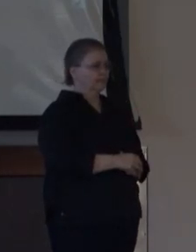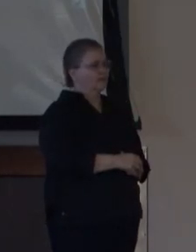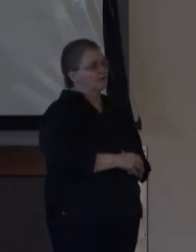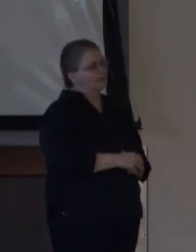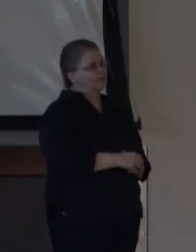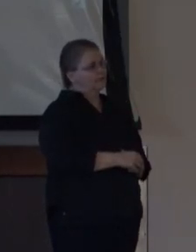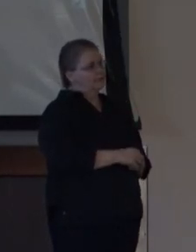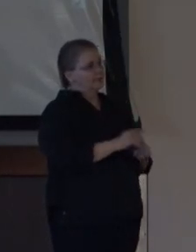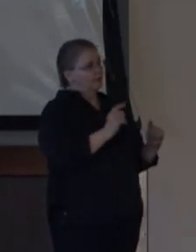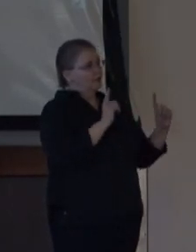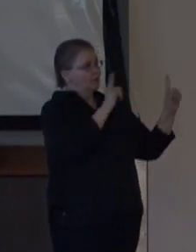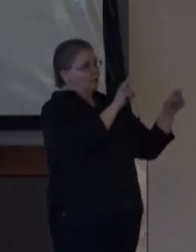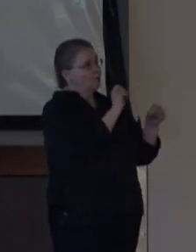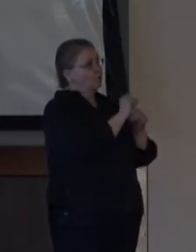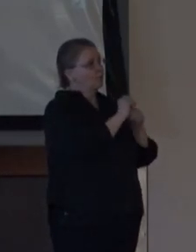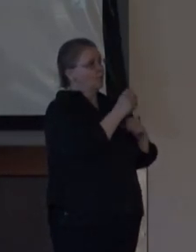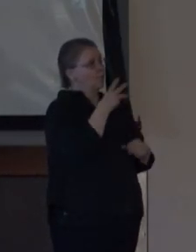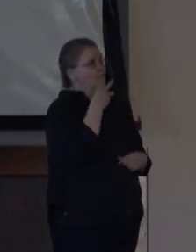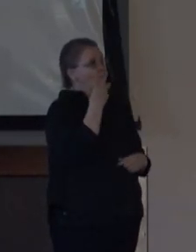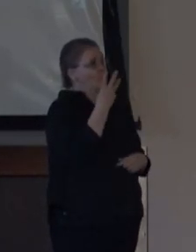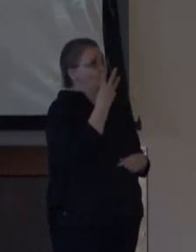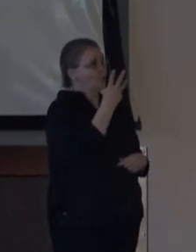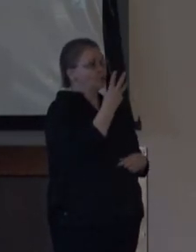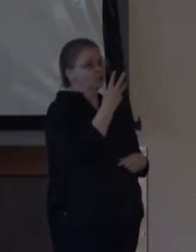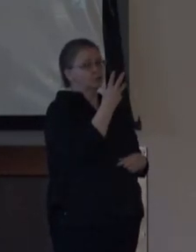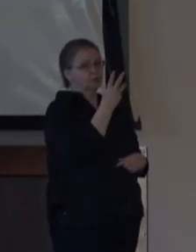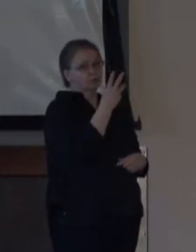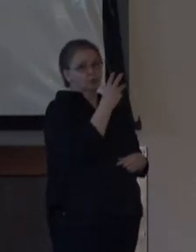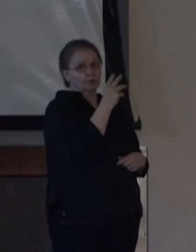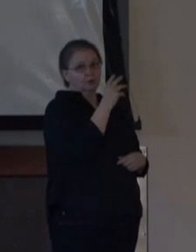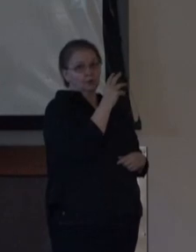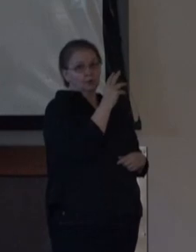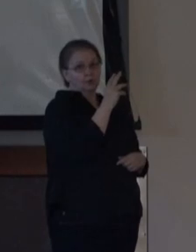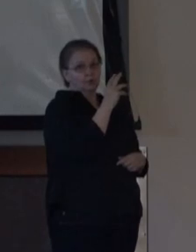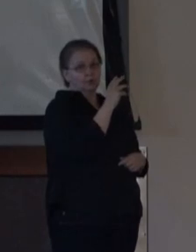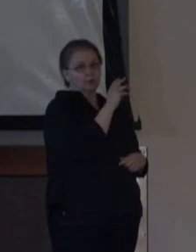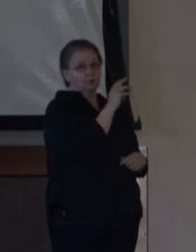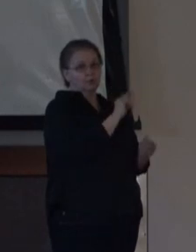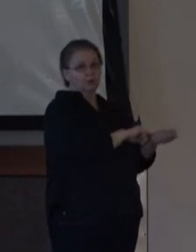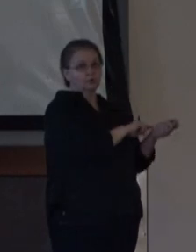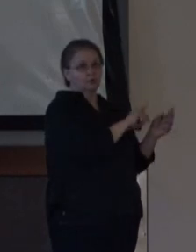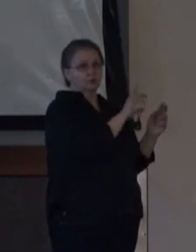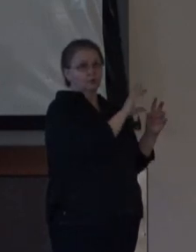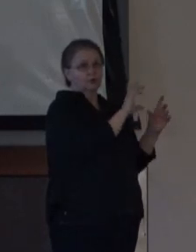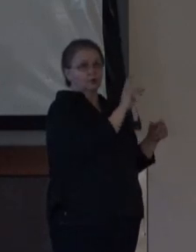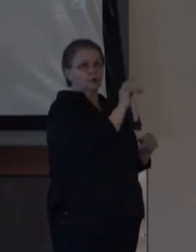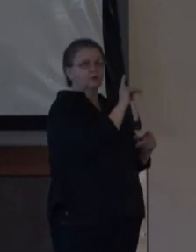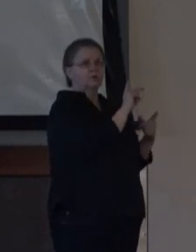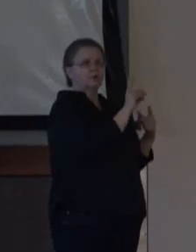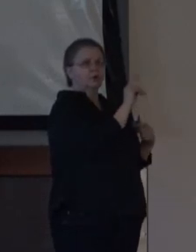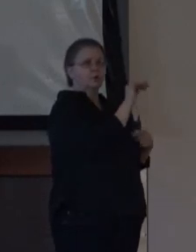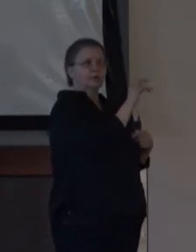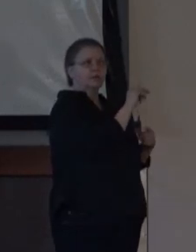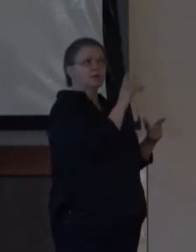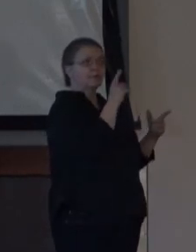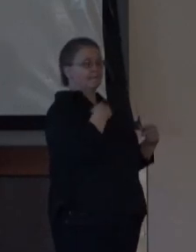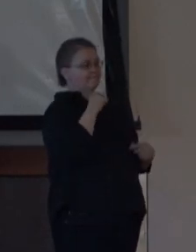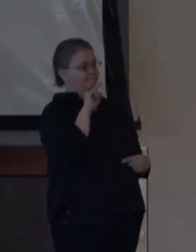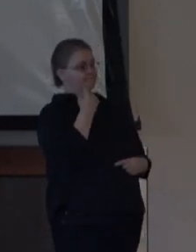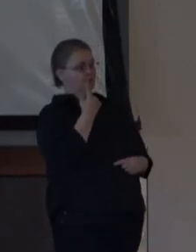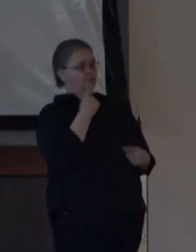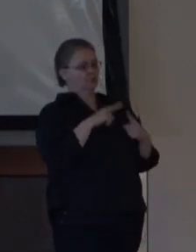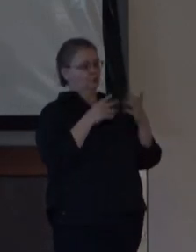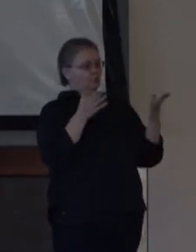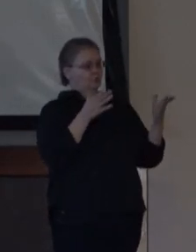And when I went to work for the Washington State Nurses Association, I also became the very first African American to serve in my role as